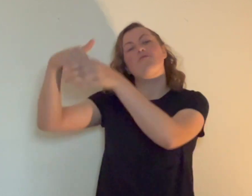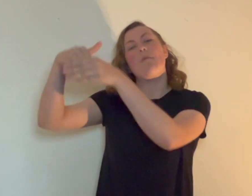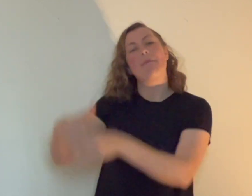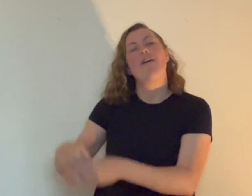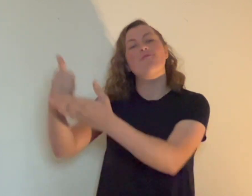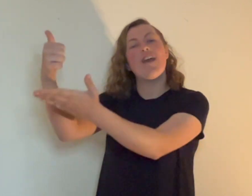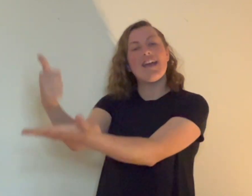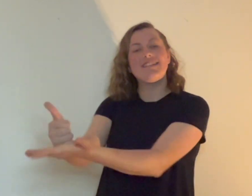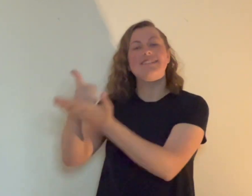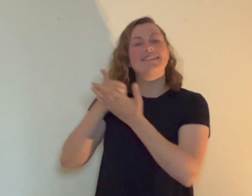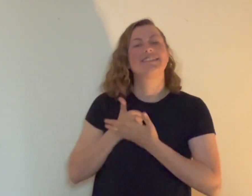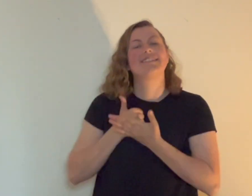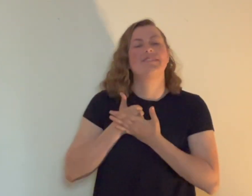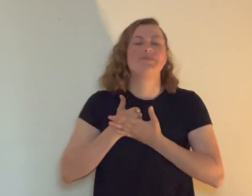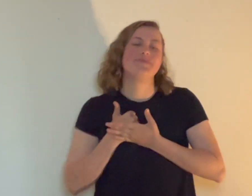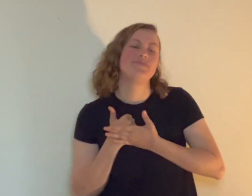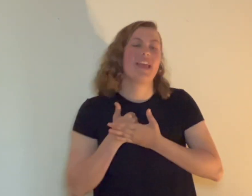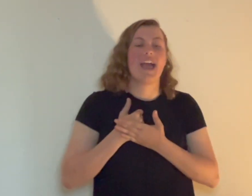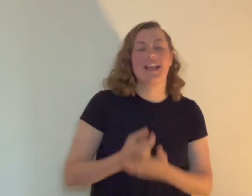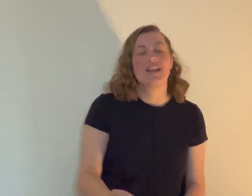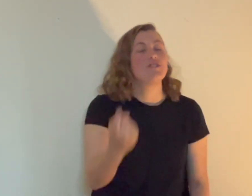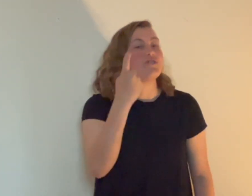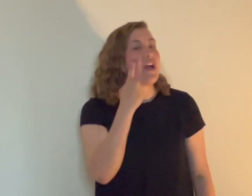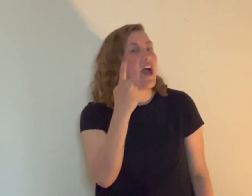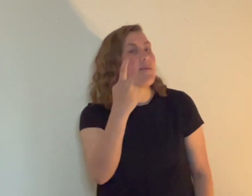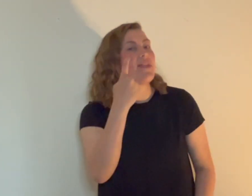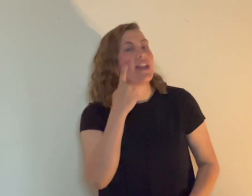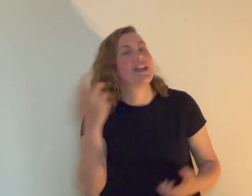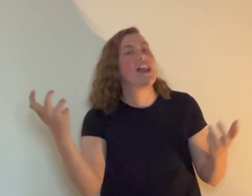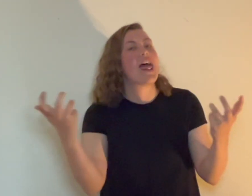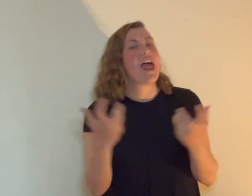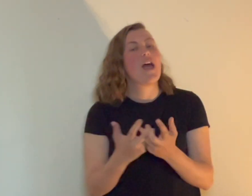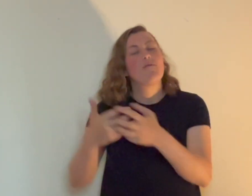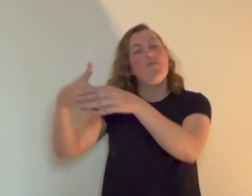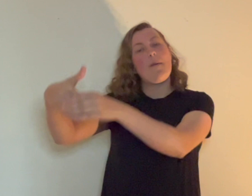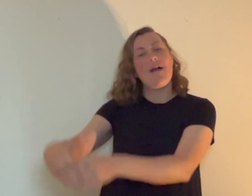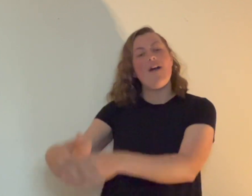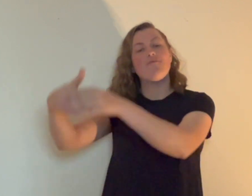friends Oh, I'm going to try with a little help from my friends